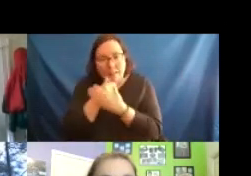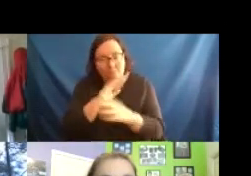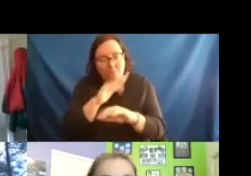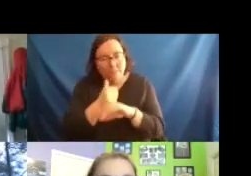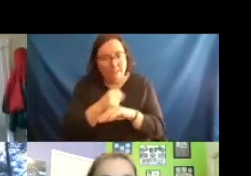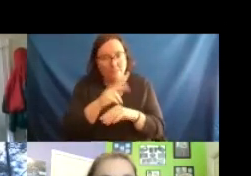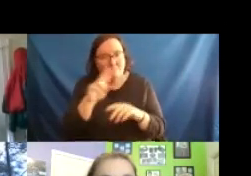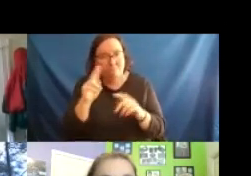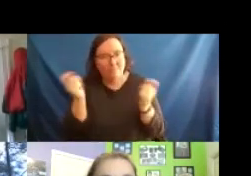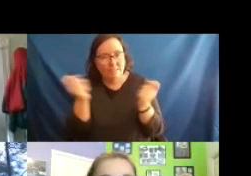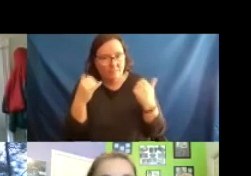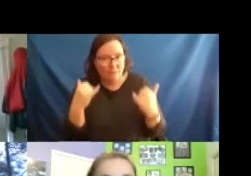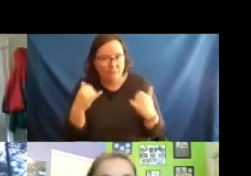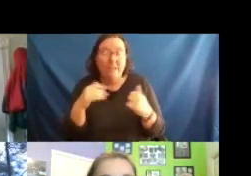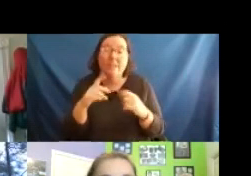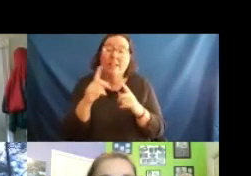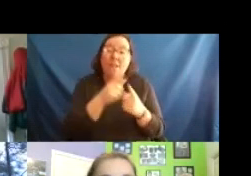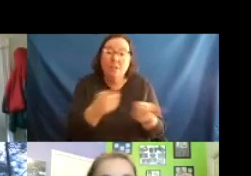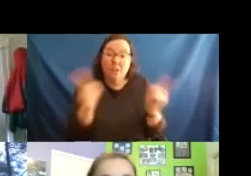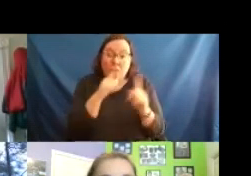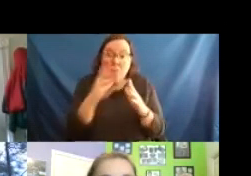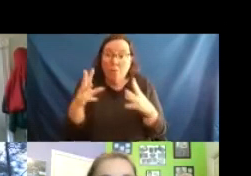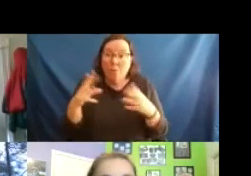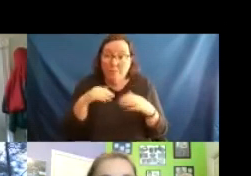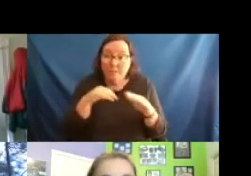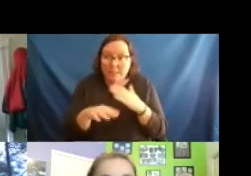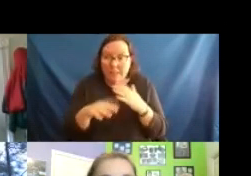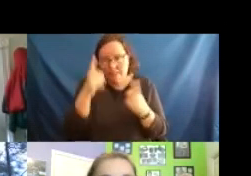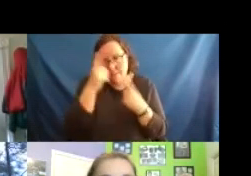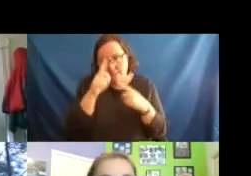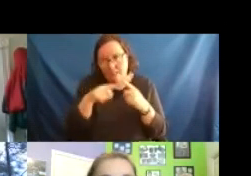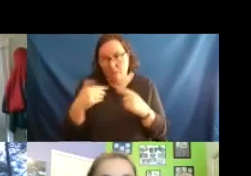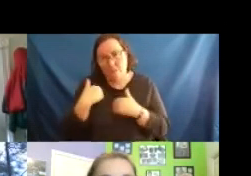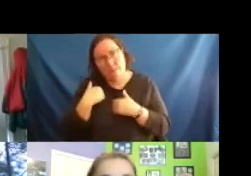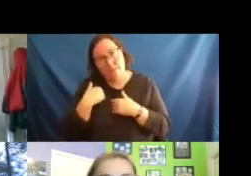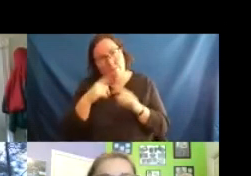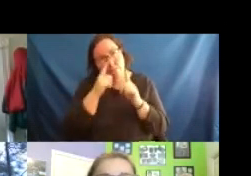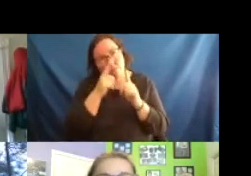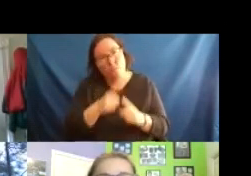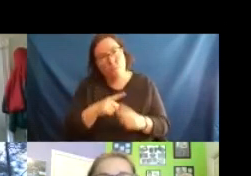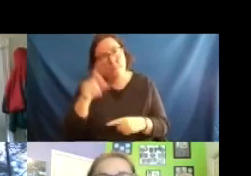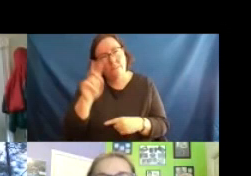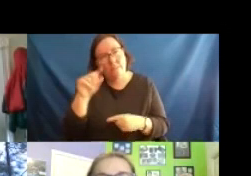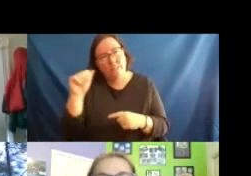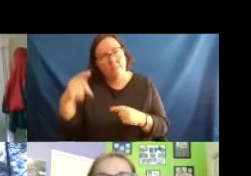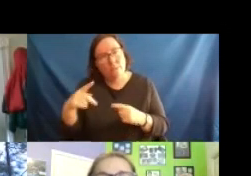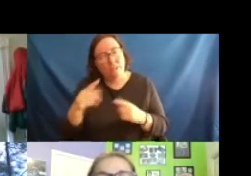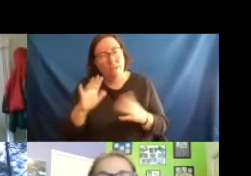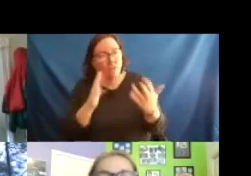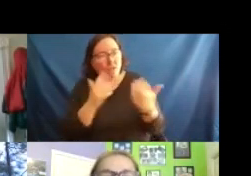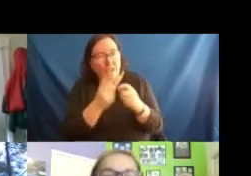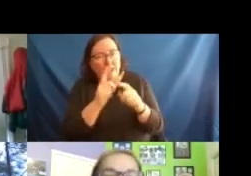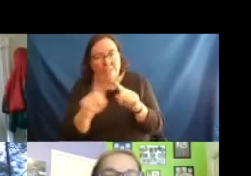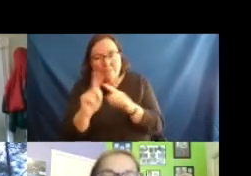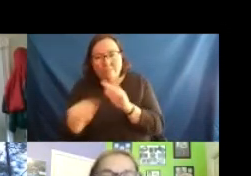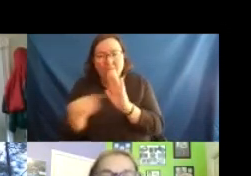our inductees with this challenge. Please consider the Delta Alpha Pi charge to challenge stereotypes and to create a welcome environment for all